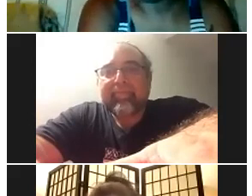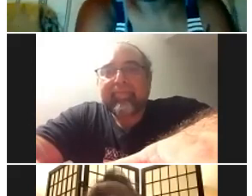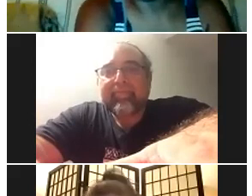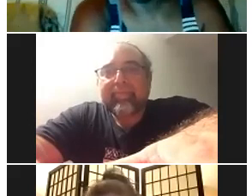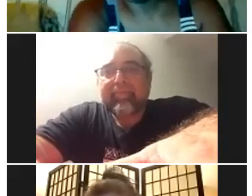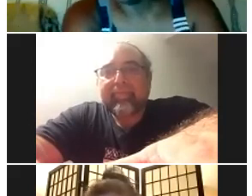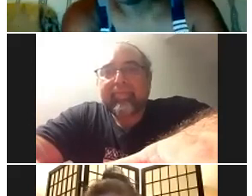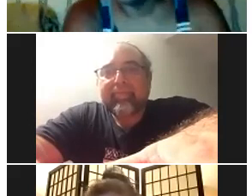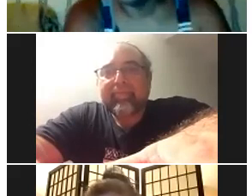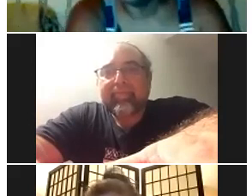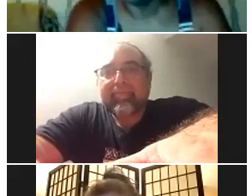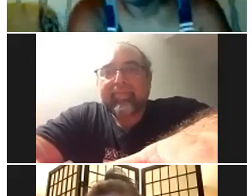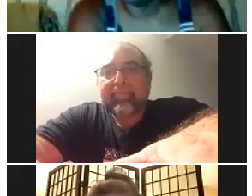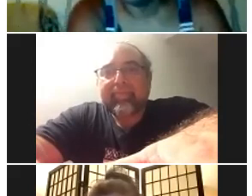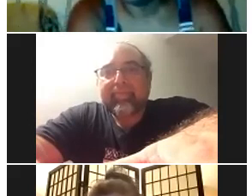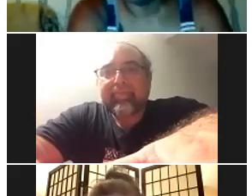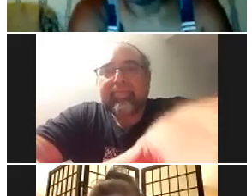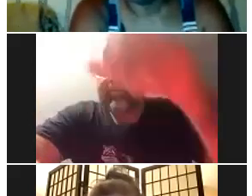if. And it's like that.